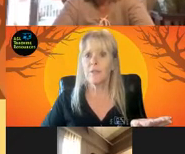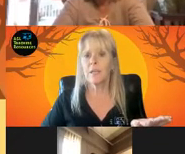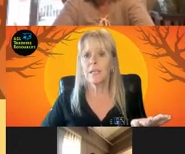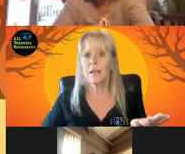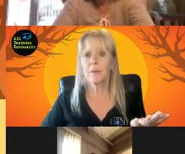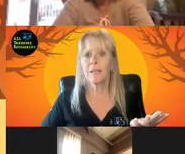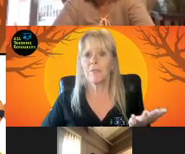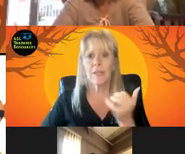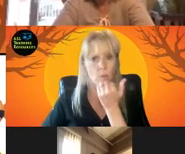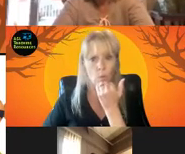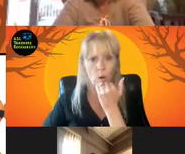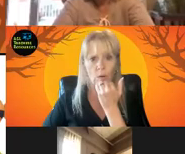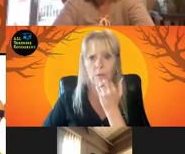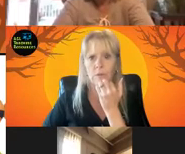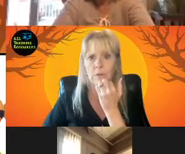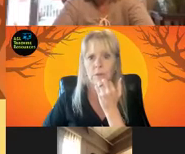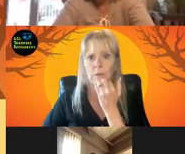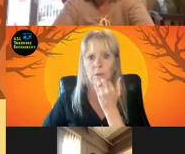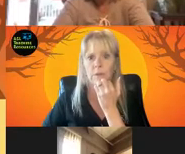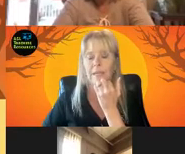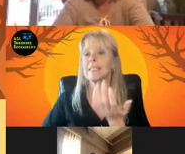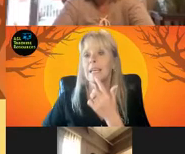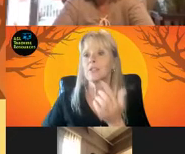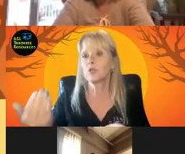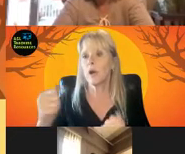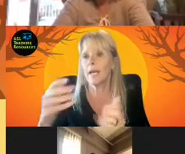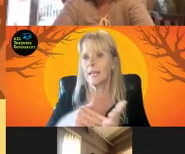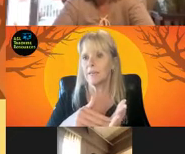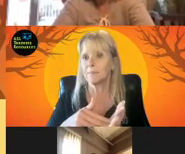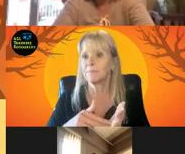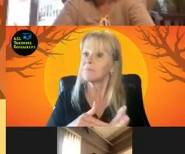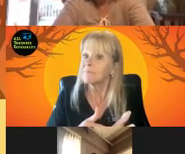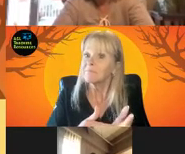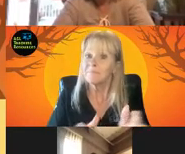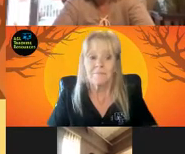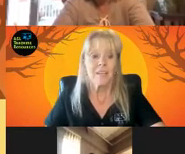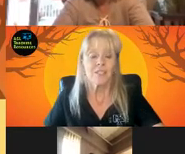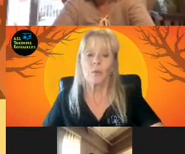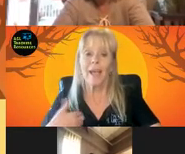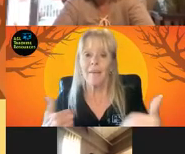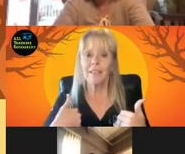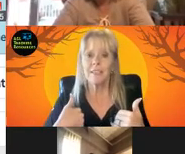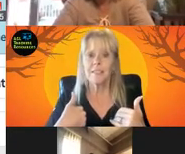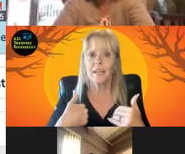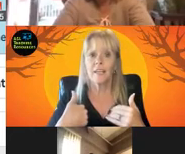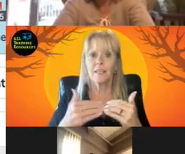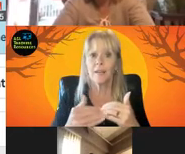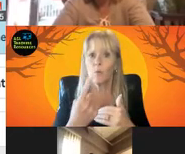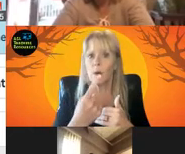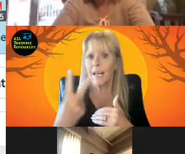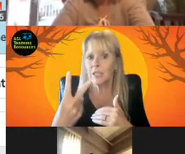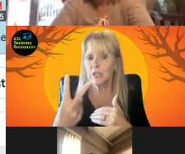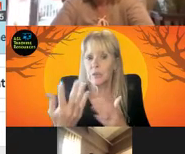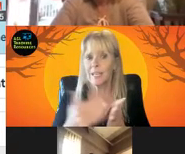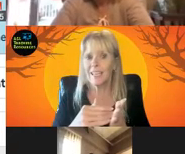works. And if you get it wrong, it says try again. So we have these in the